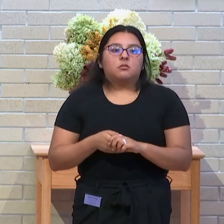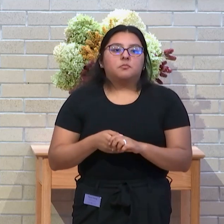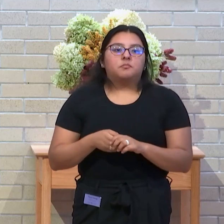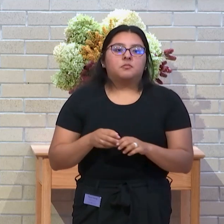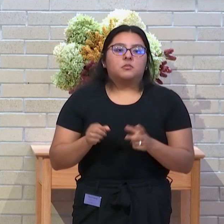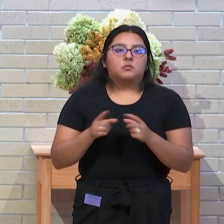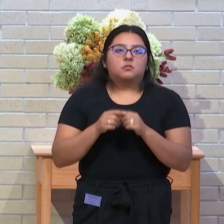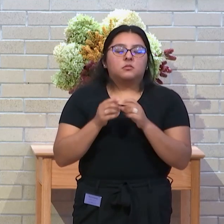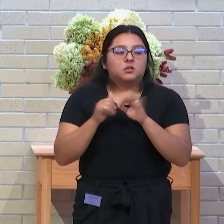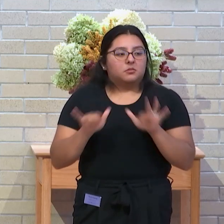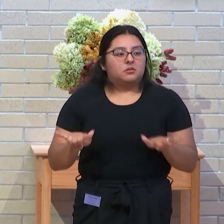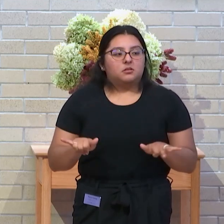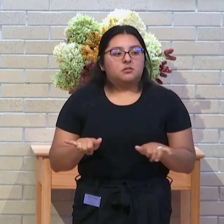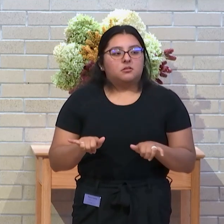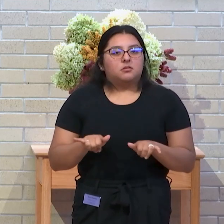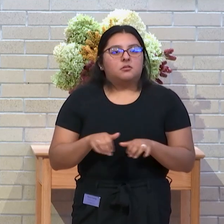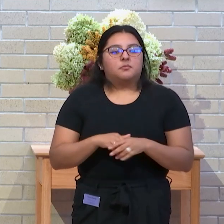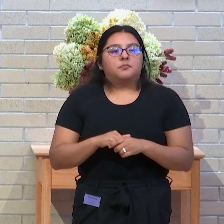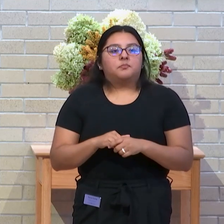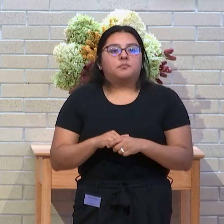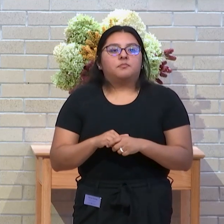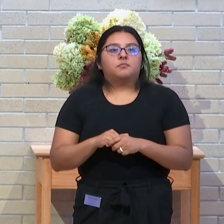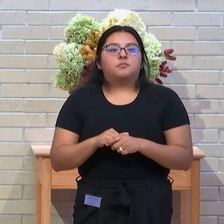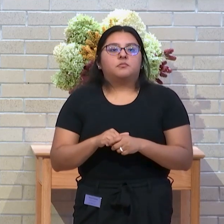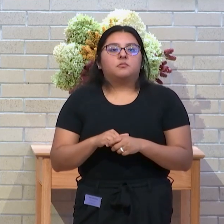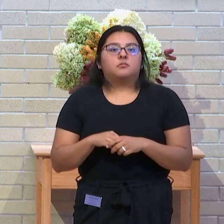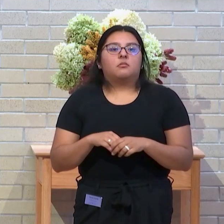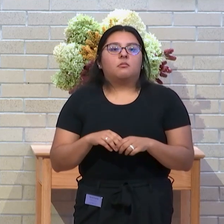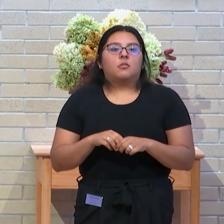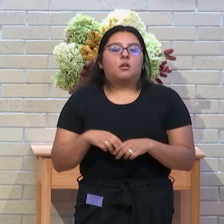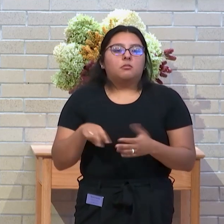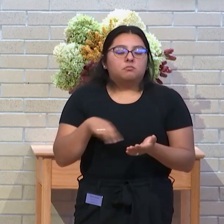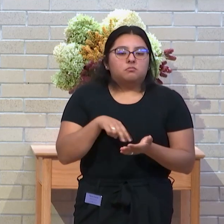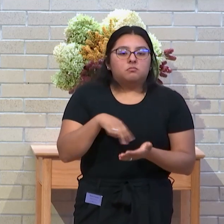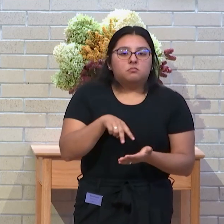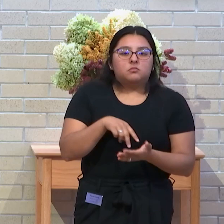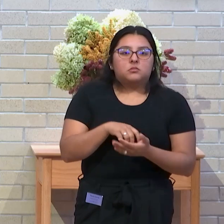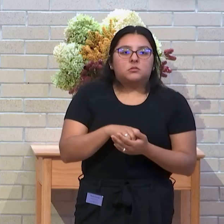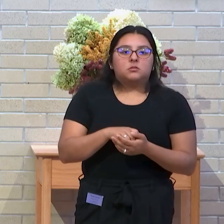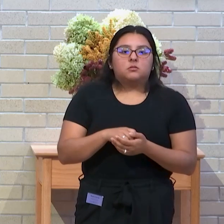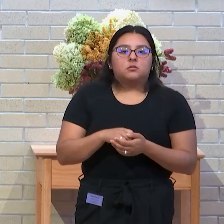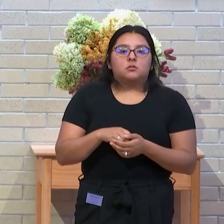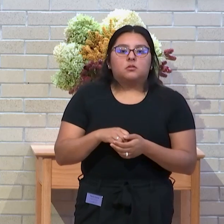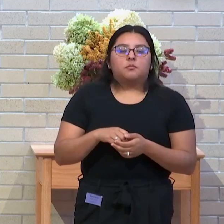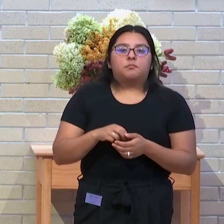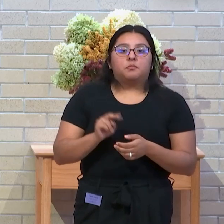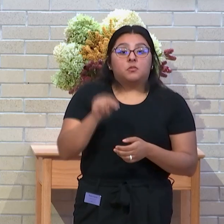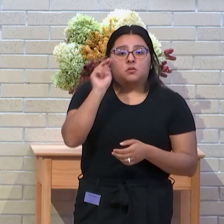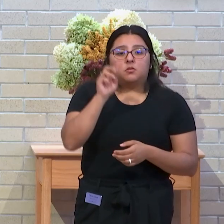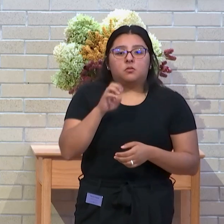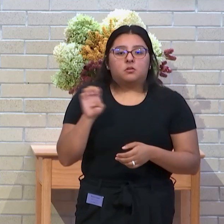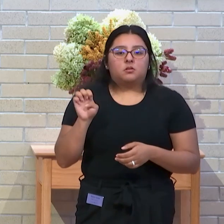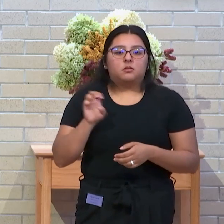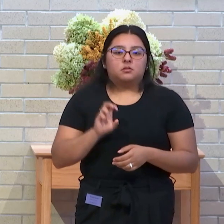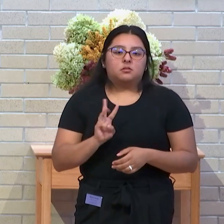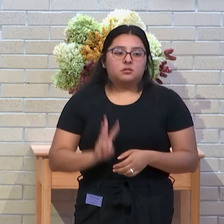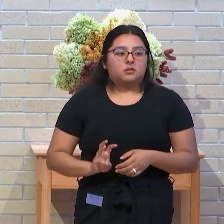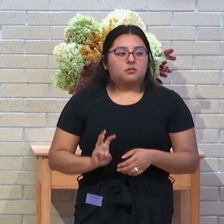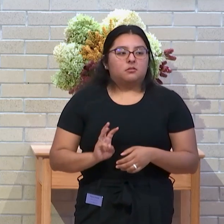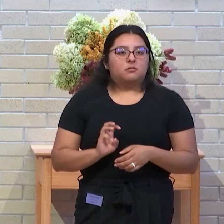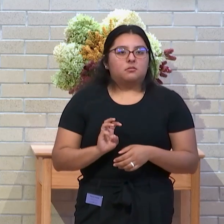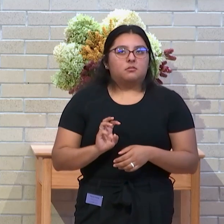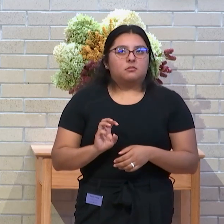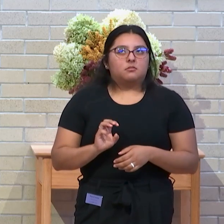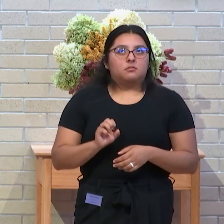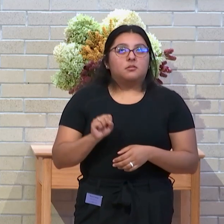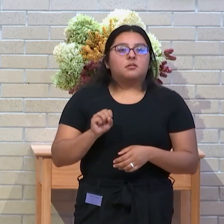time. They performed this chant-like dance routine in all 4 directions of the compass, and then they took a